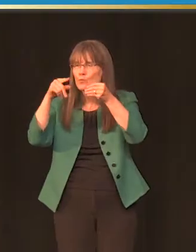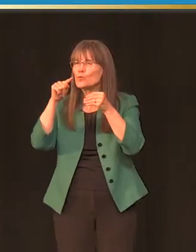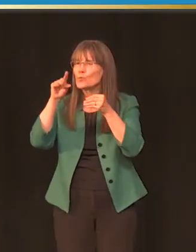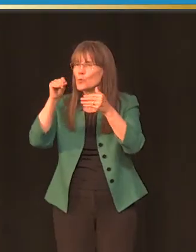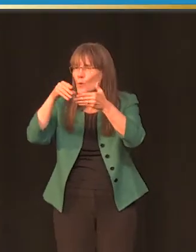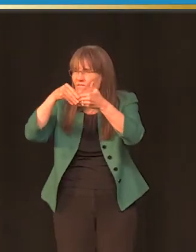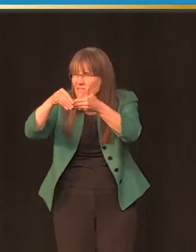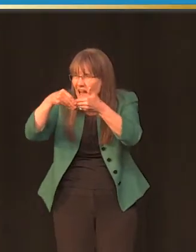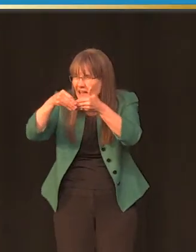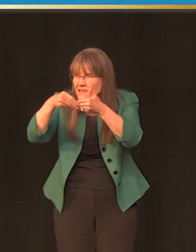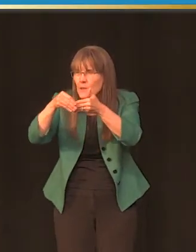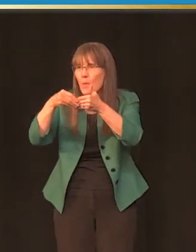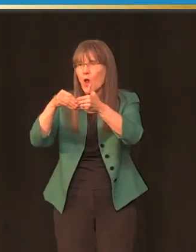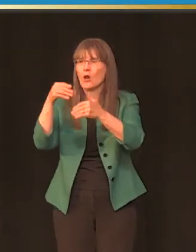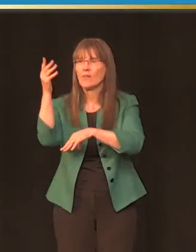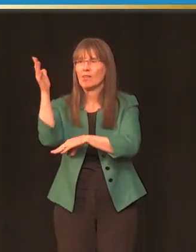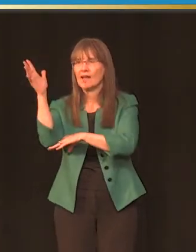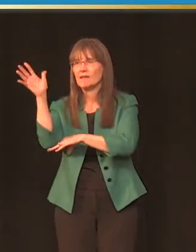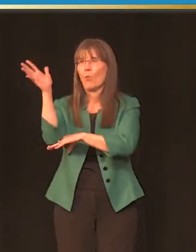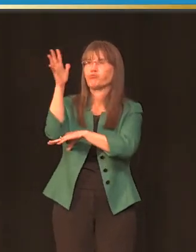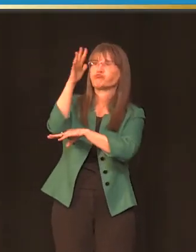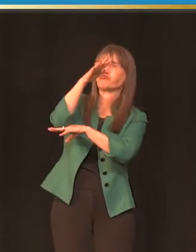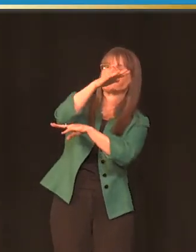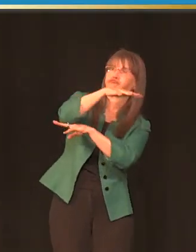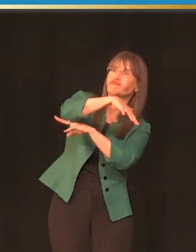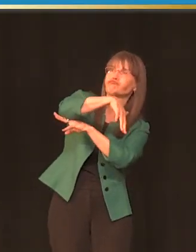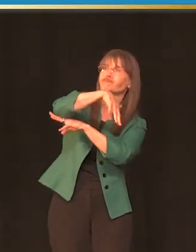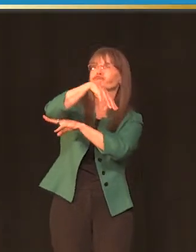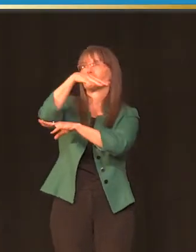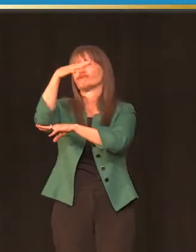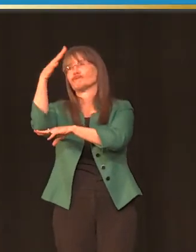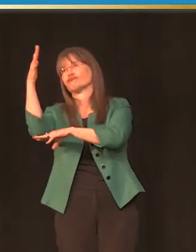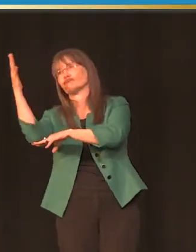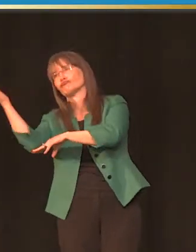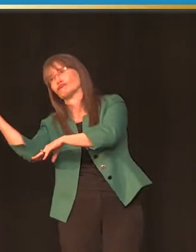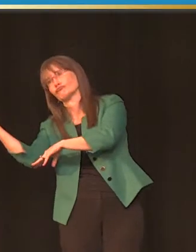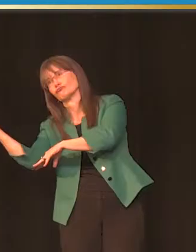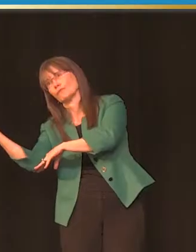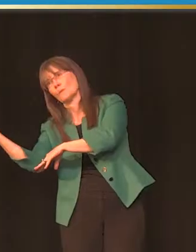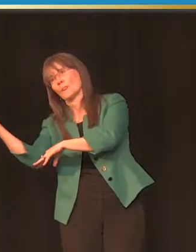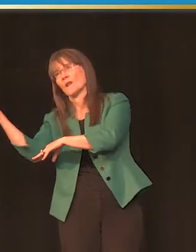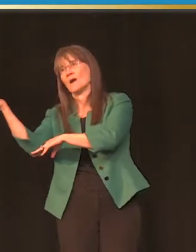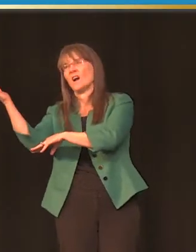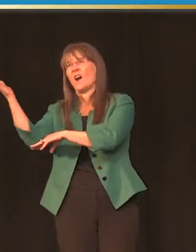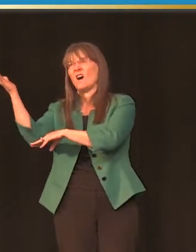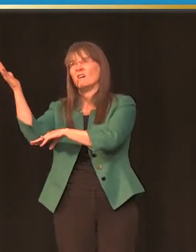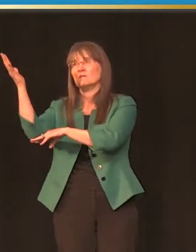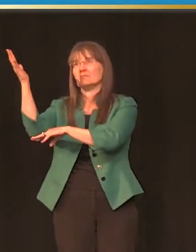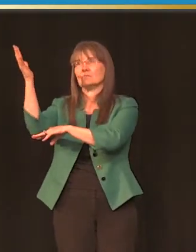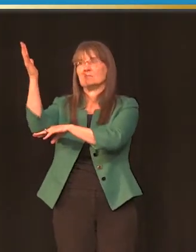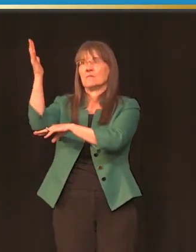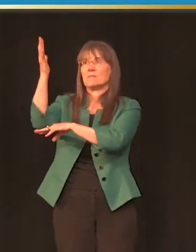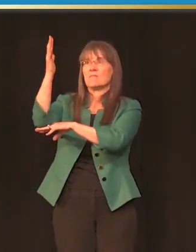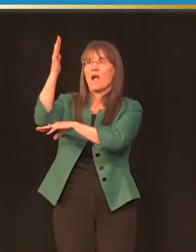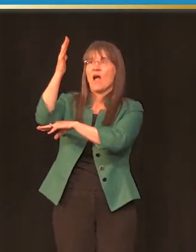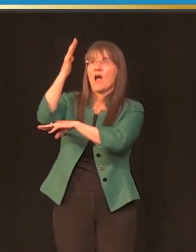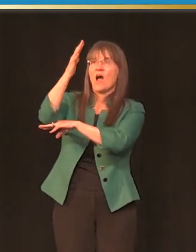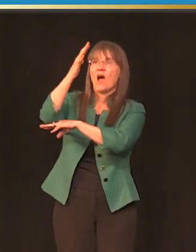If that palm tree were to be too flexible, then they would end up swaying too far to one side